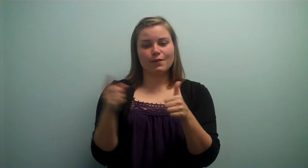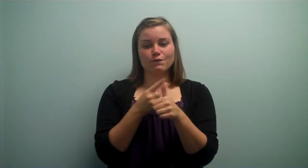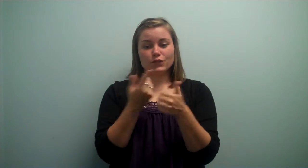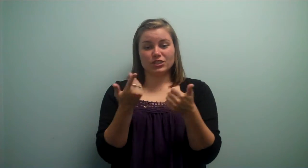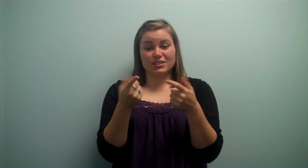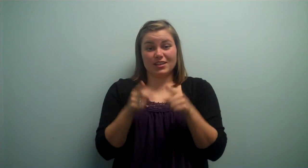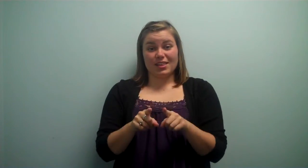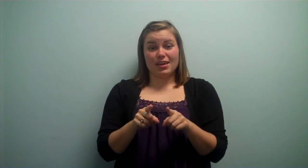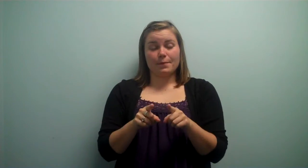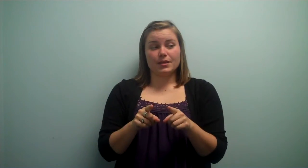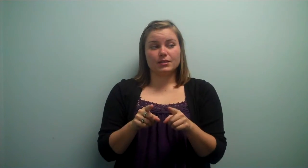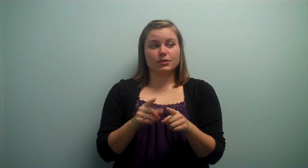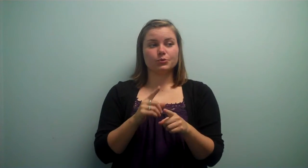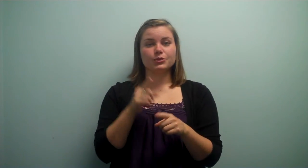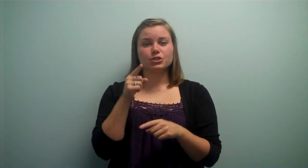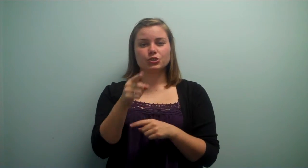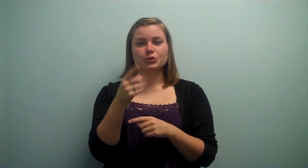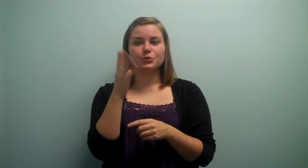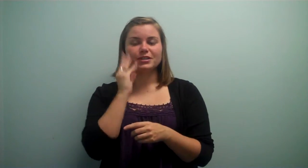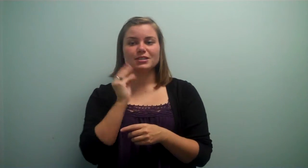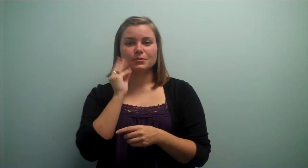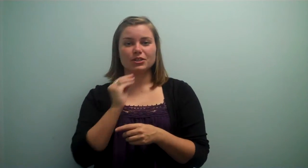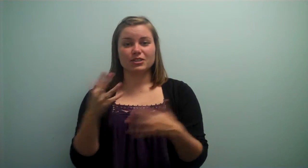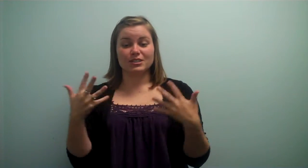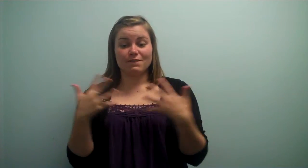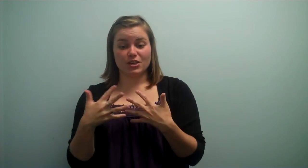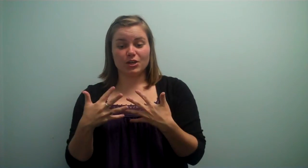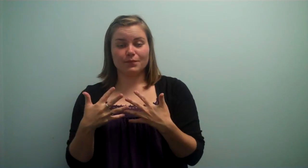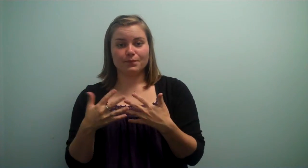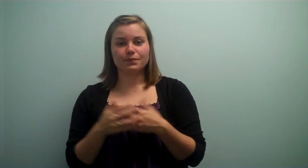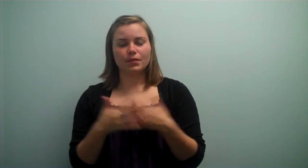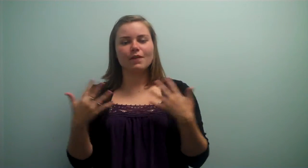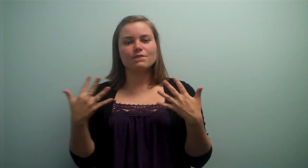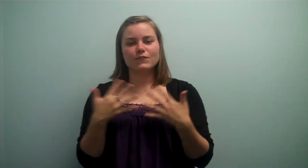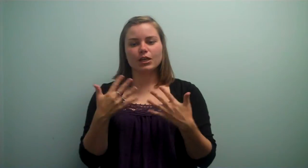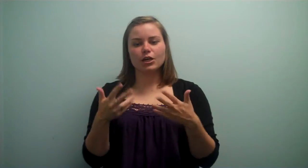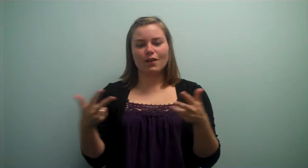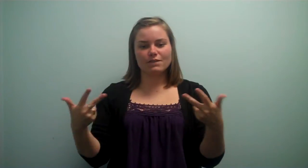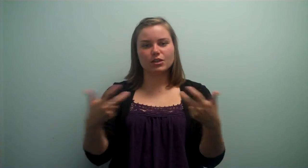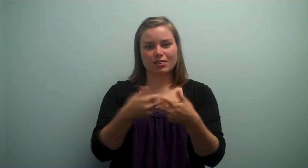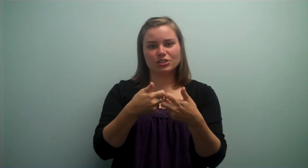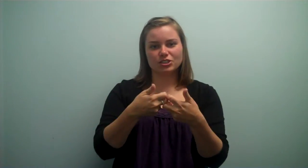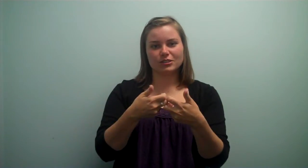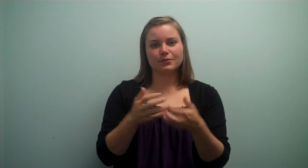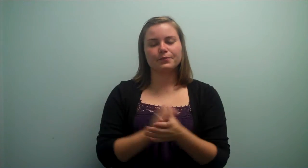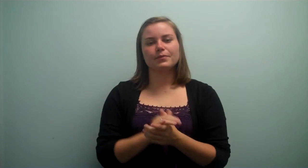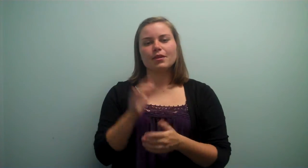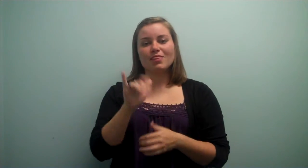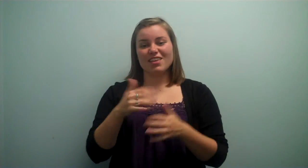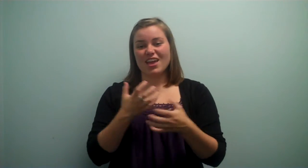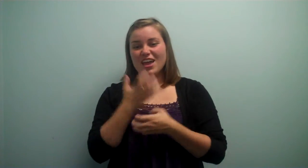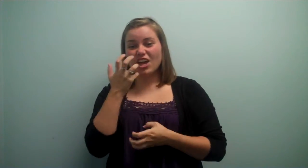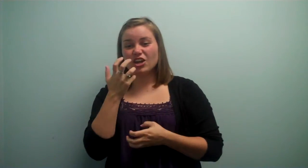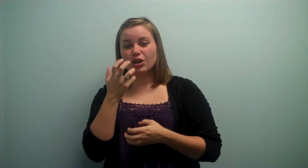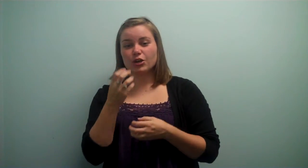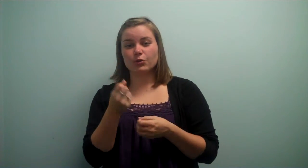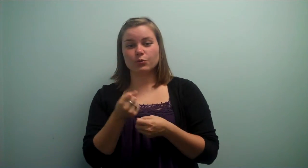actually occurred was that you experienced a fear of having a collision. The anger was actually based in